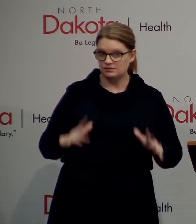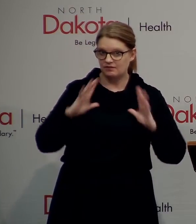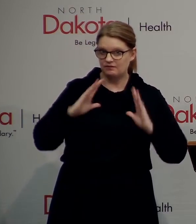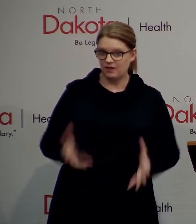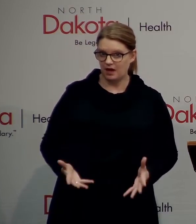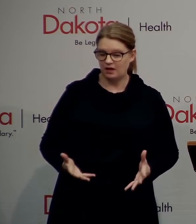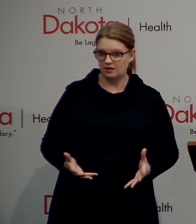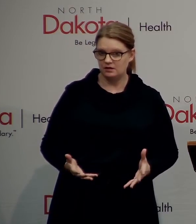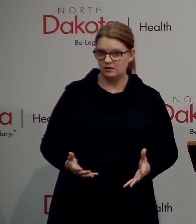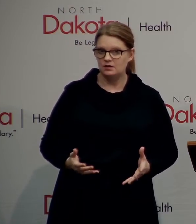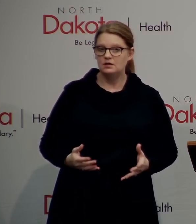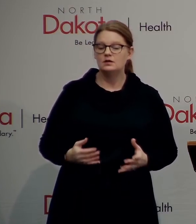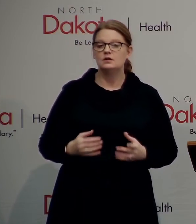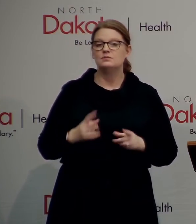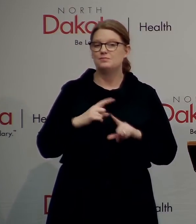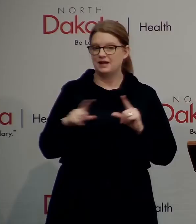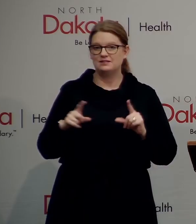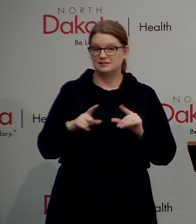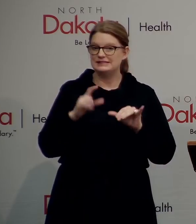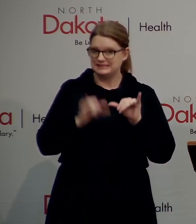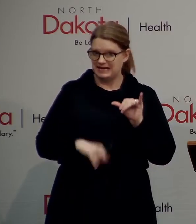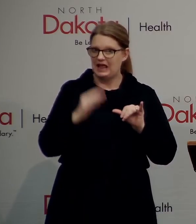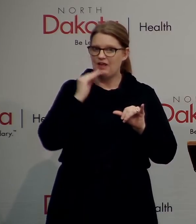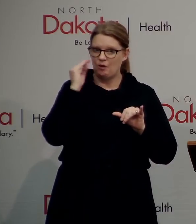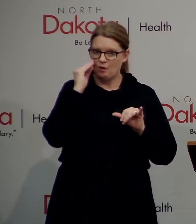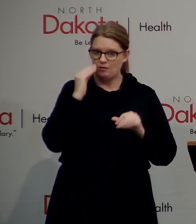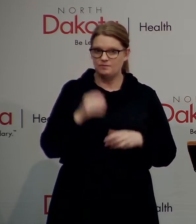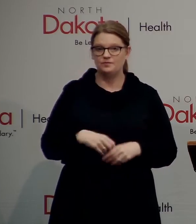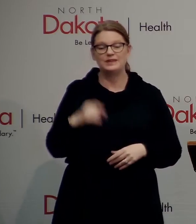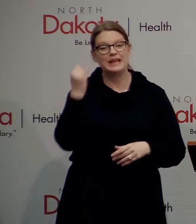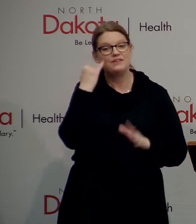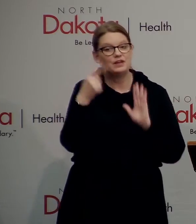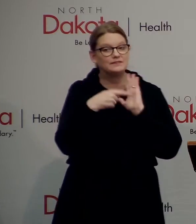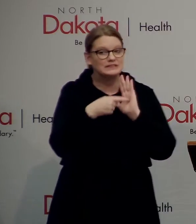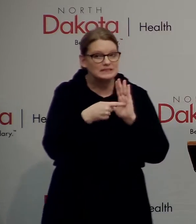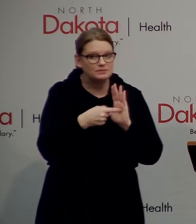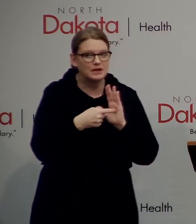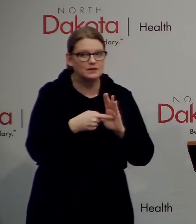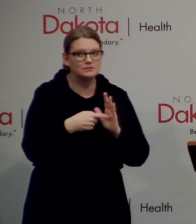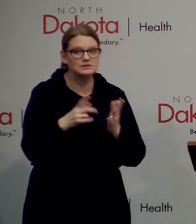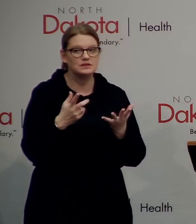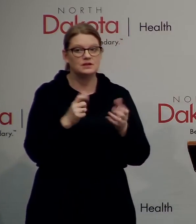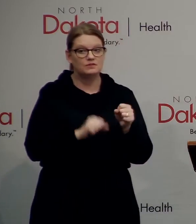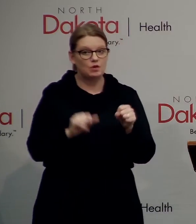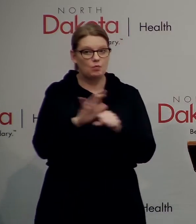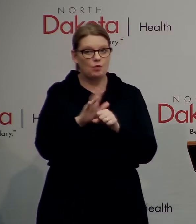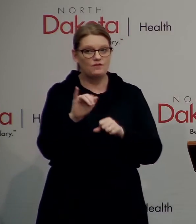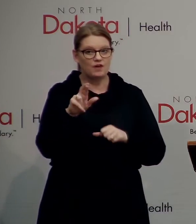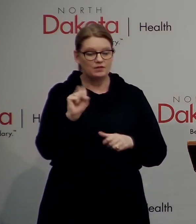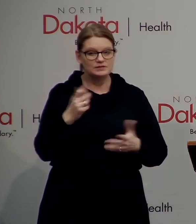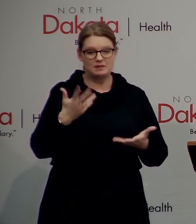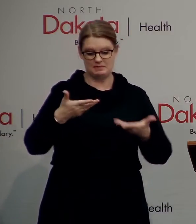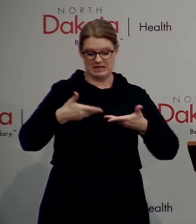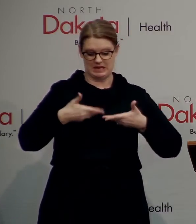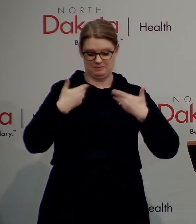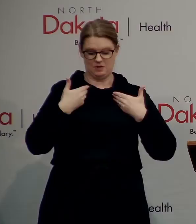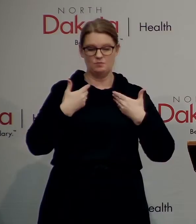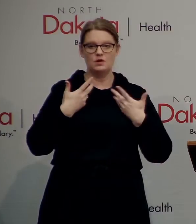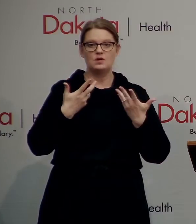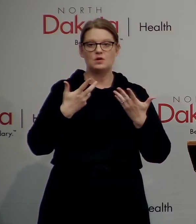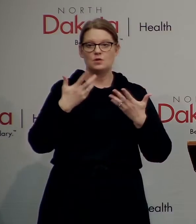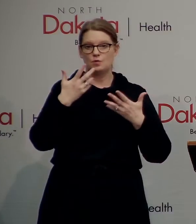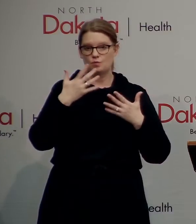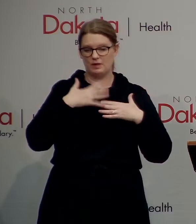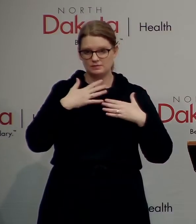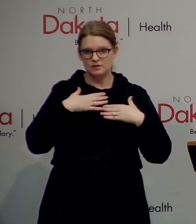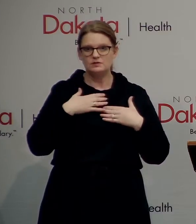If you do have symptoms of coronavirus, and those symptoms might include upper respiratory symptoms, so runny